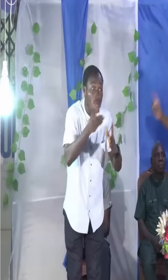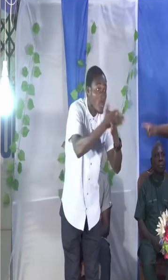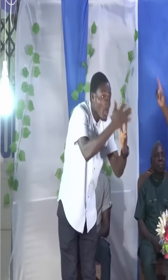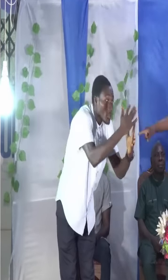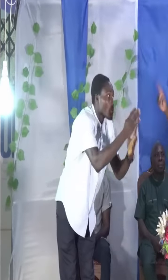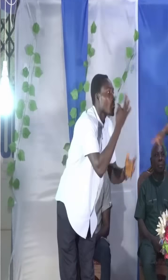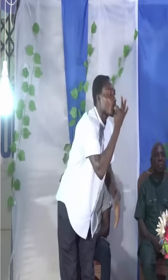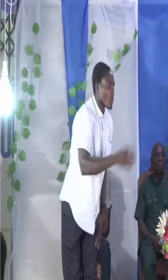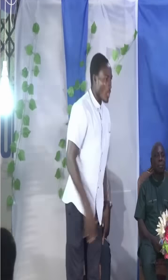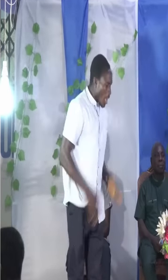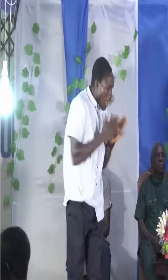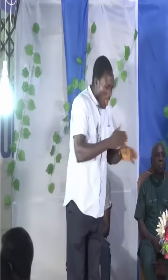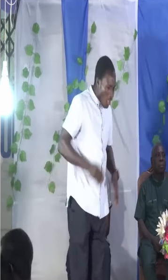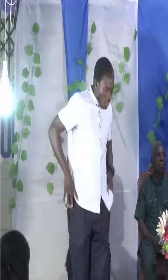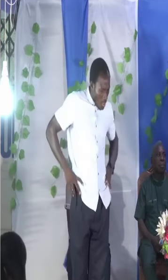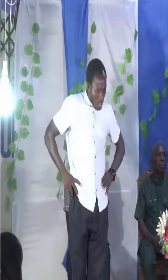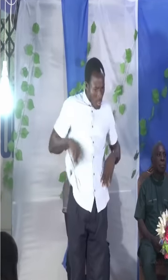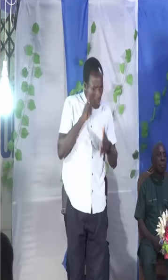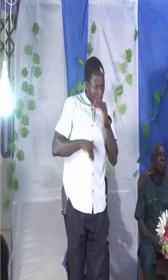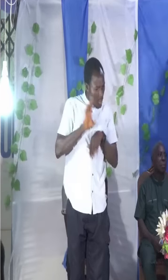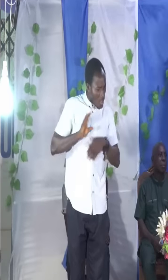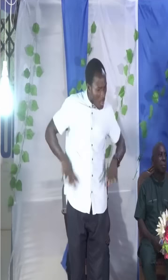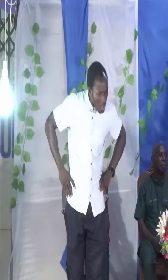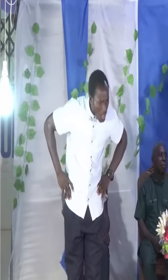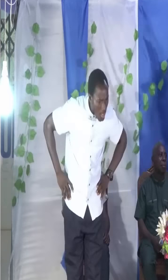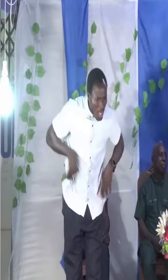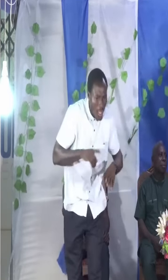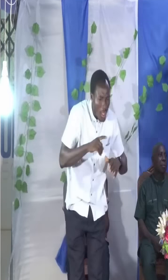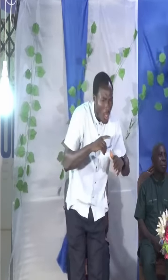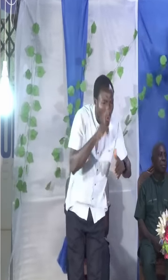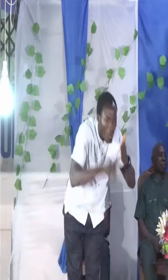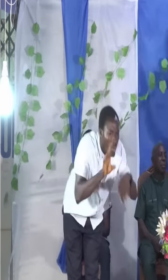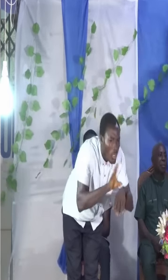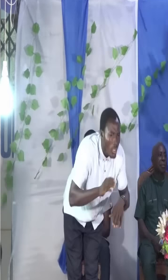ɛnti mo church of christ a mofiri mo baa yei ɛnti montumi nyɛ wɔ bi